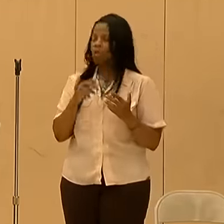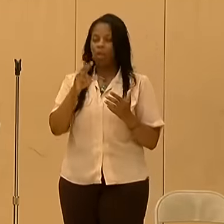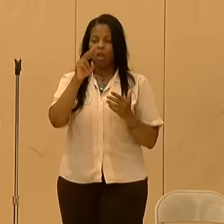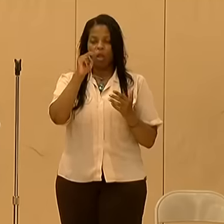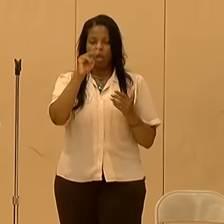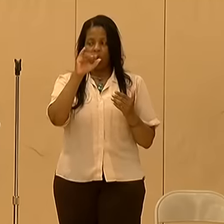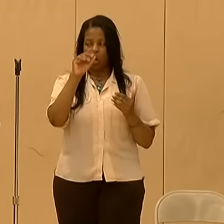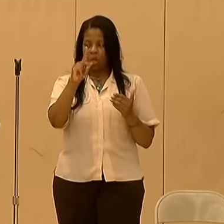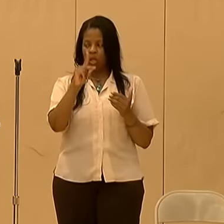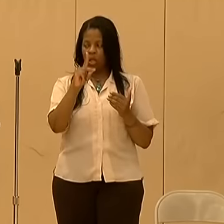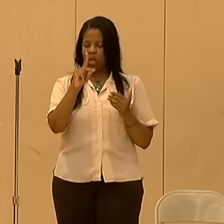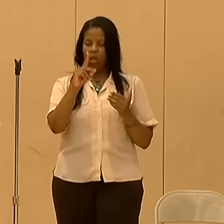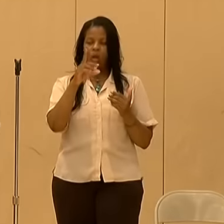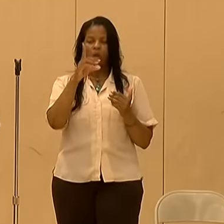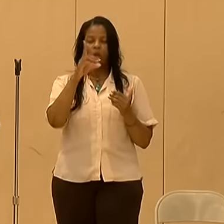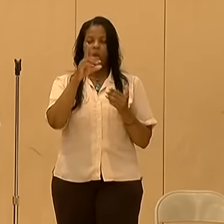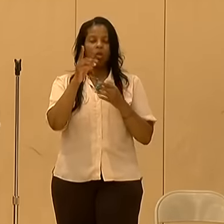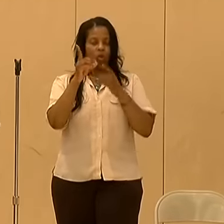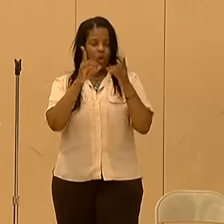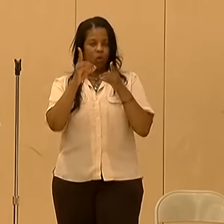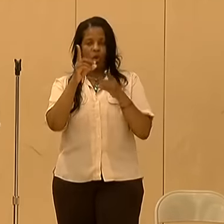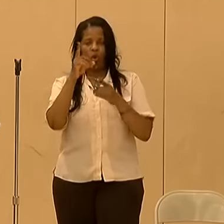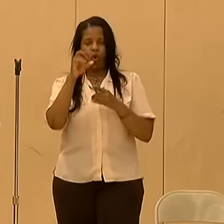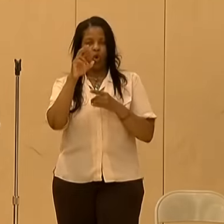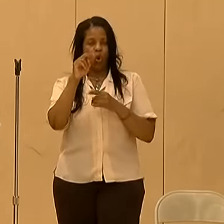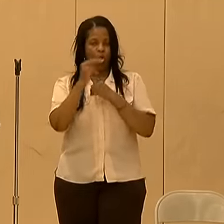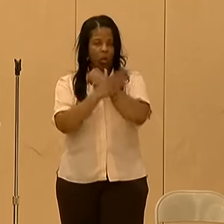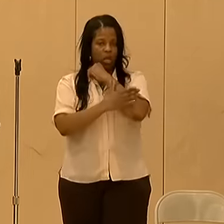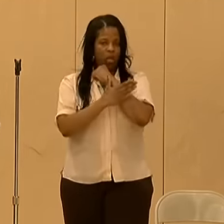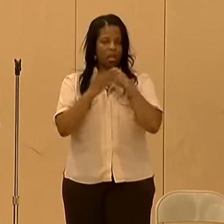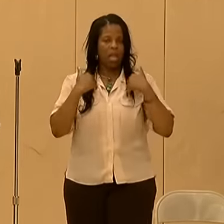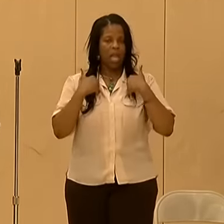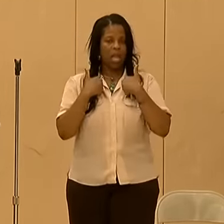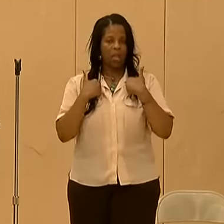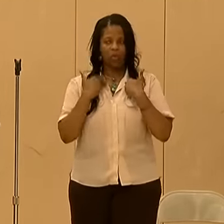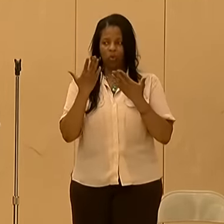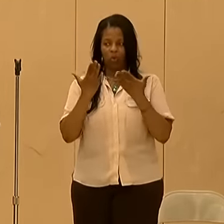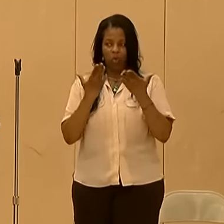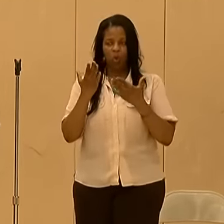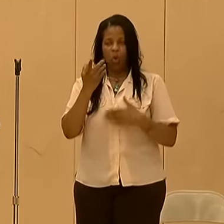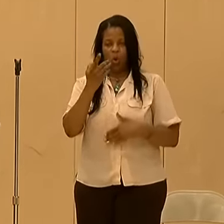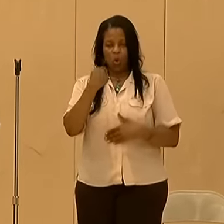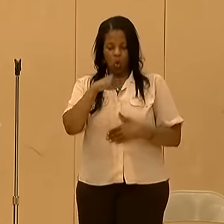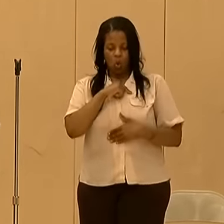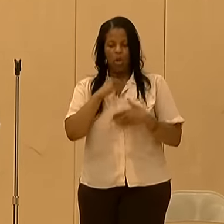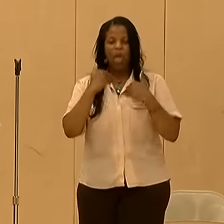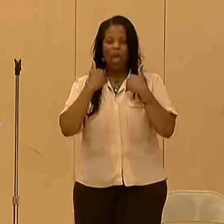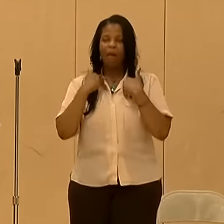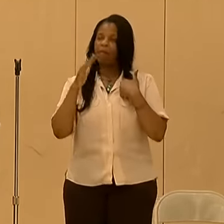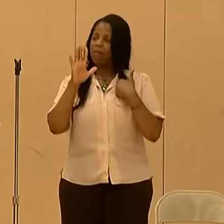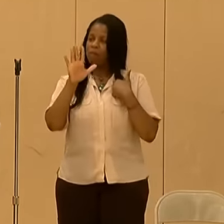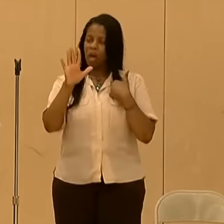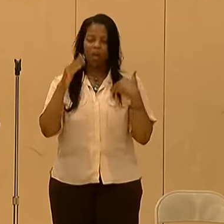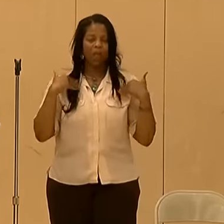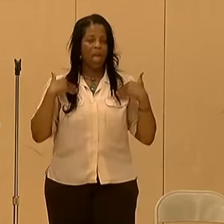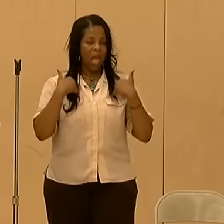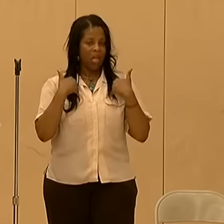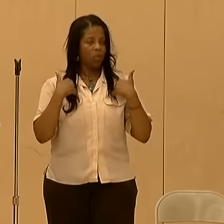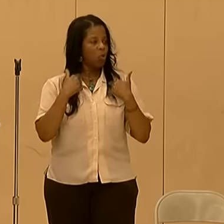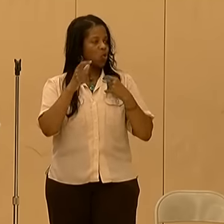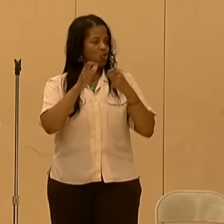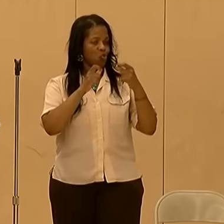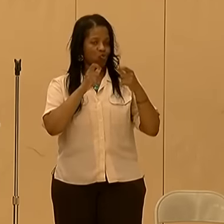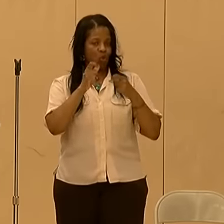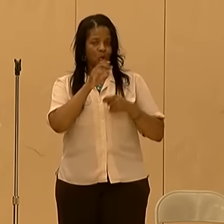Nick, Director of Kern County Animal Services. To answer your question, we have 5 animal control officers that are in the Kern River